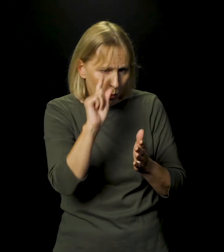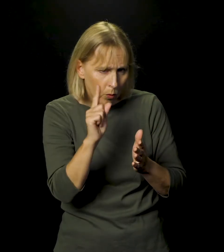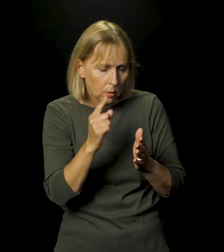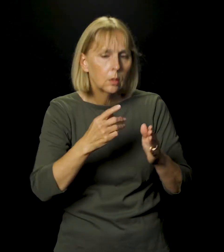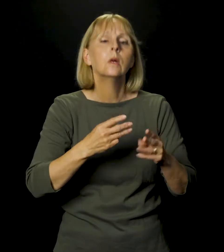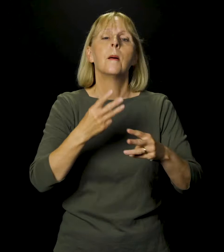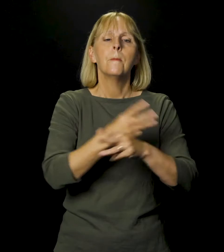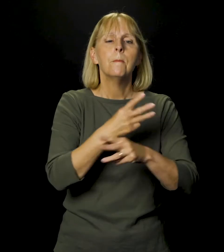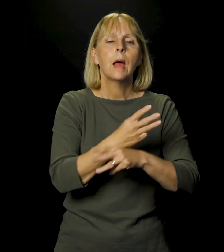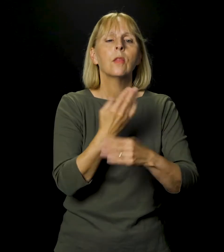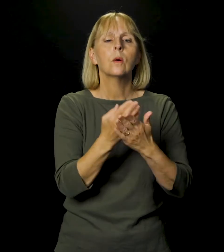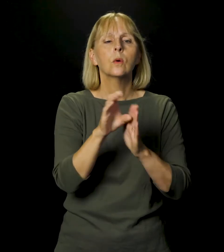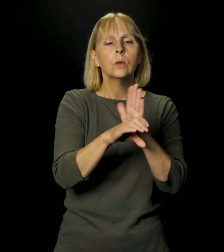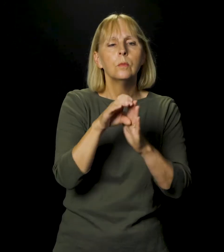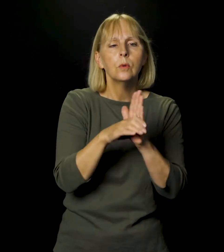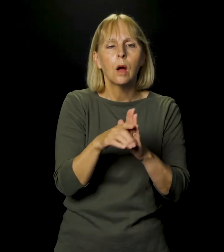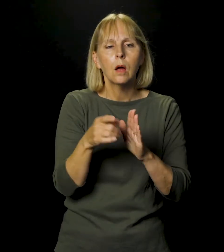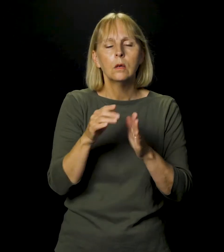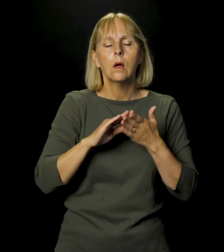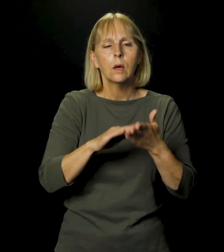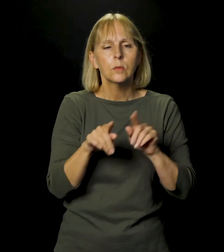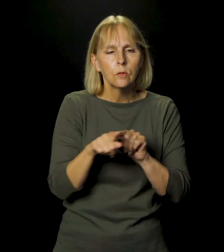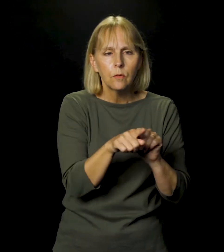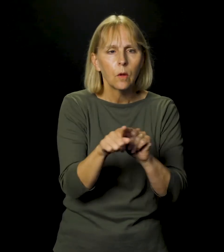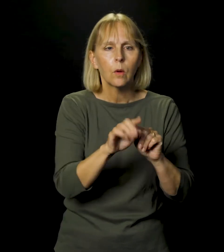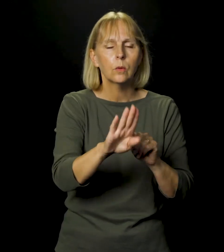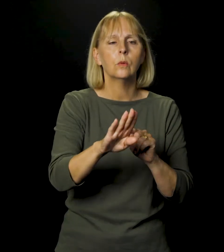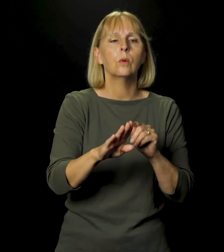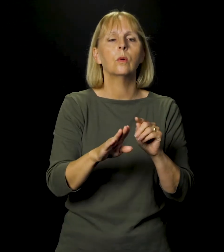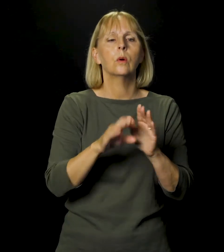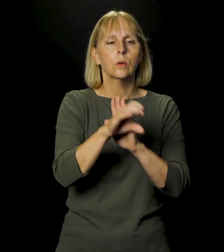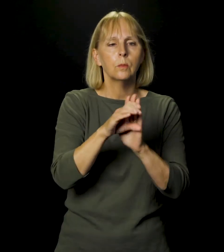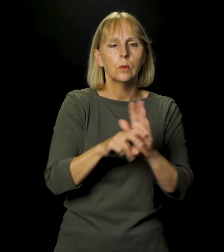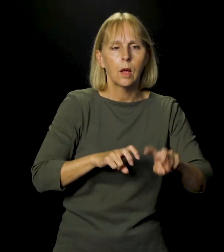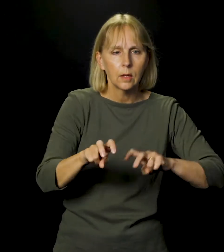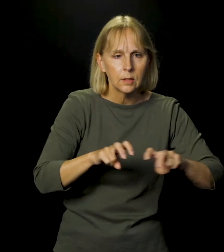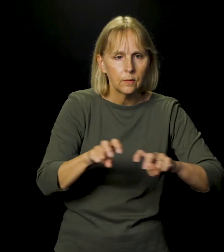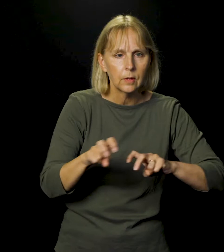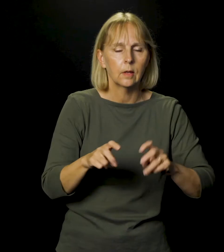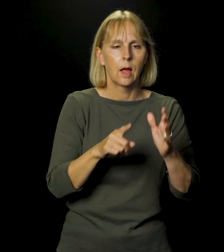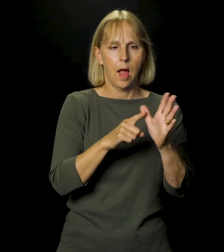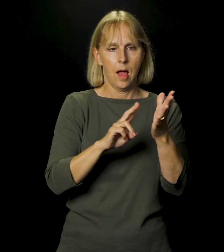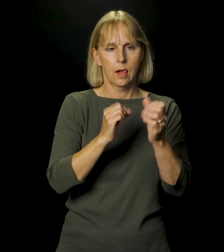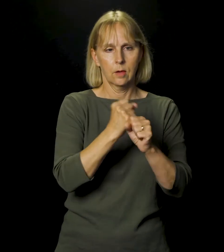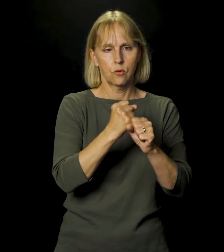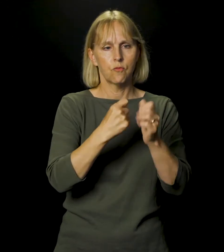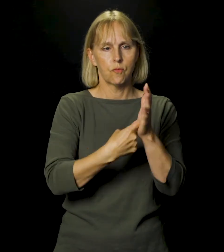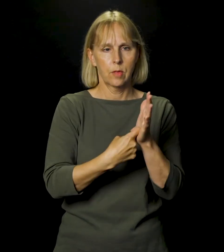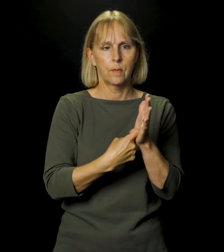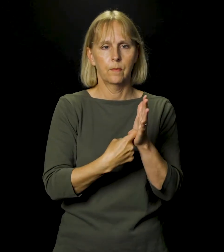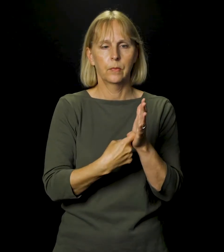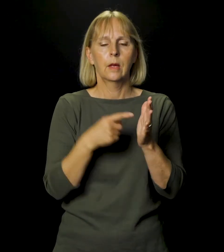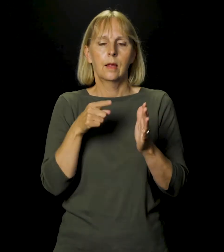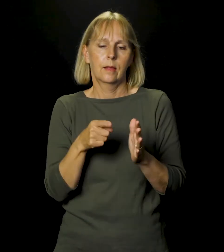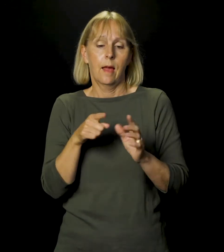media and news feeds have created a fragmented environment where no two of us experience the same reality, which